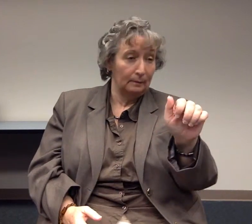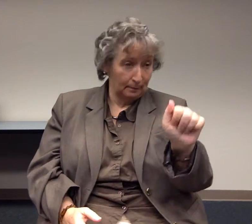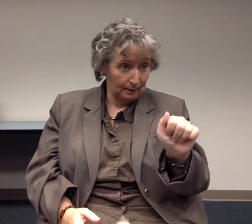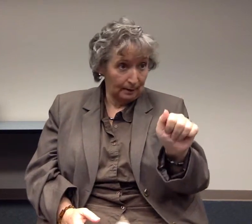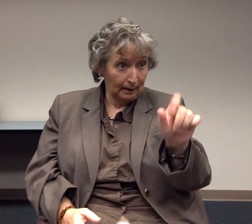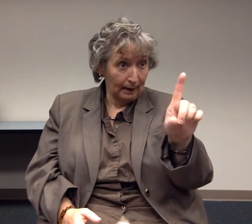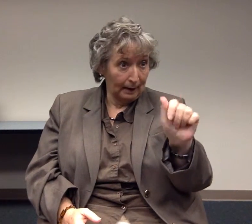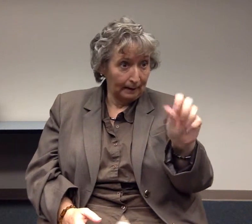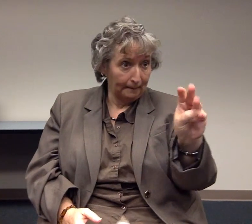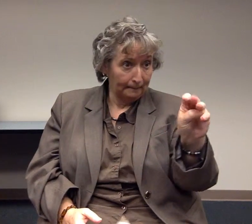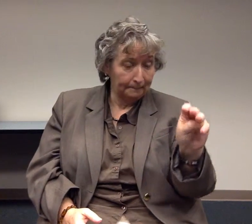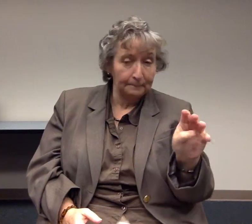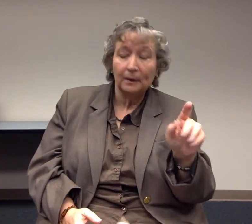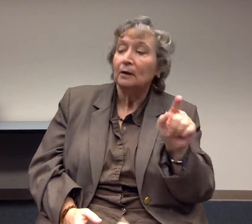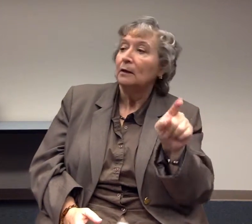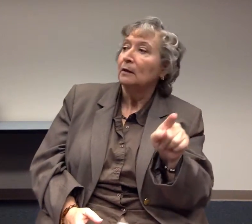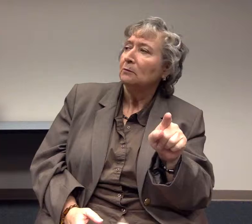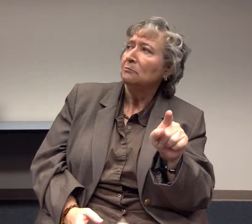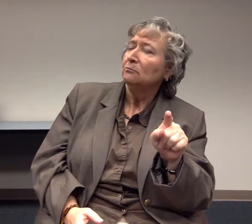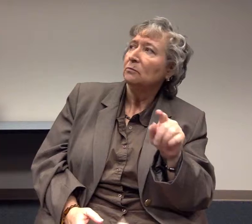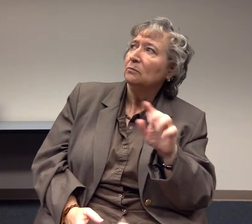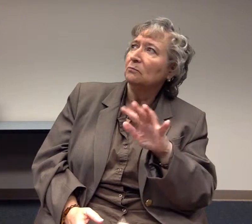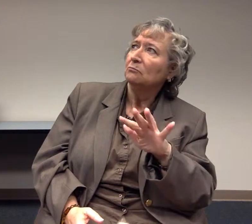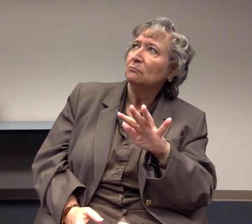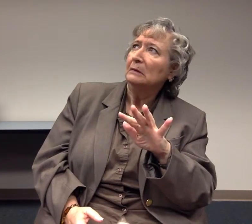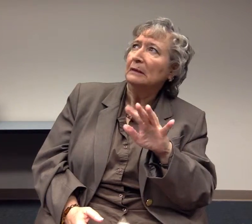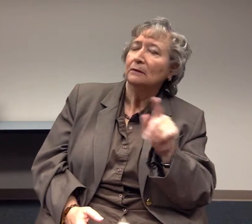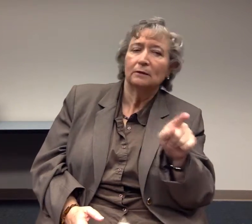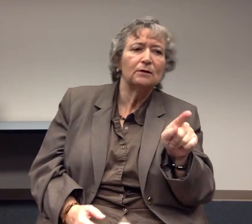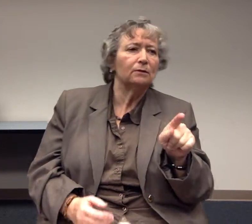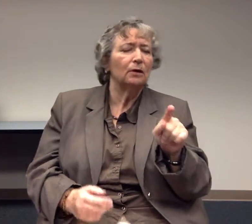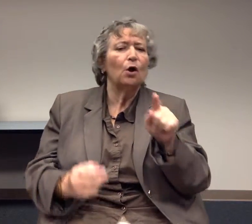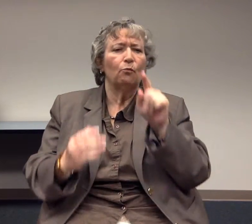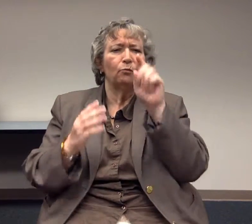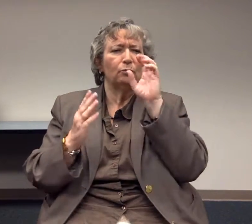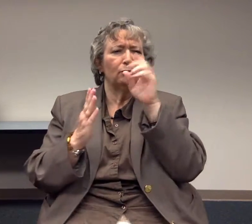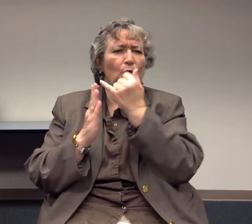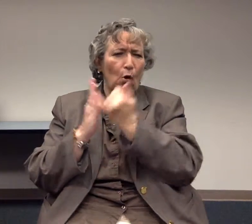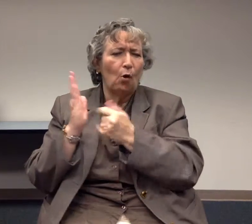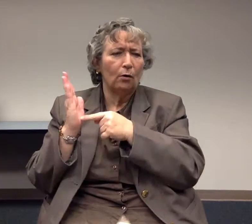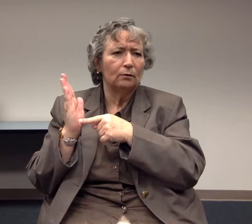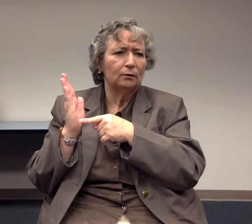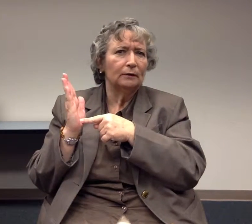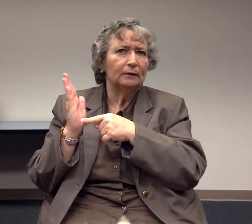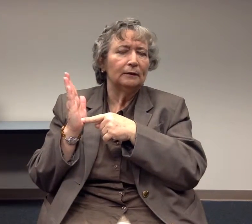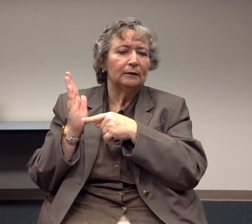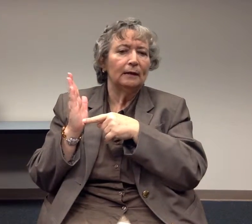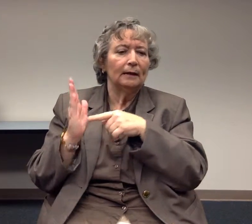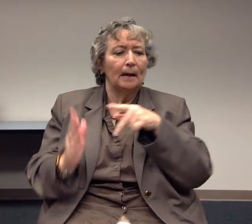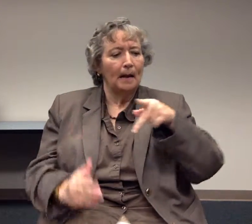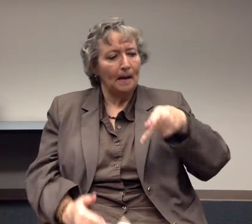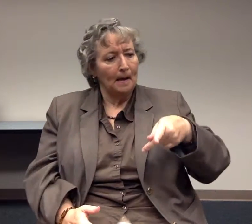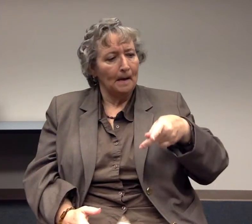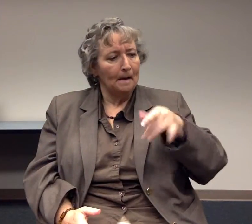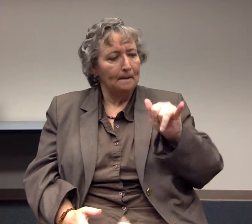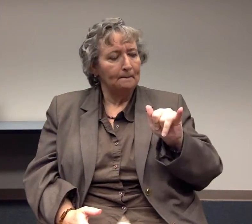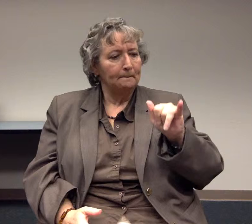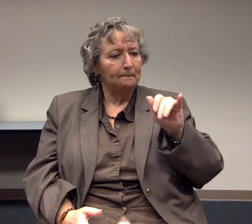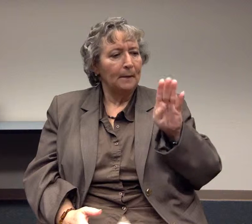Yeah, okay, but when we're looking at artwork, there's a special word. Like Pablo Picasso, when he would show a person's face and he would show it from